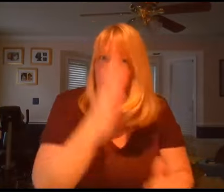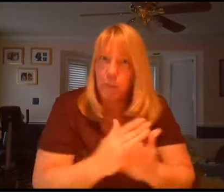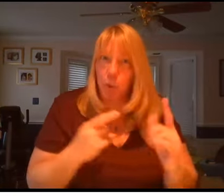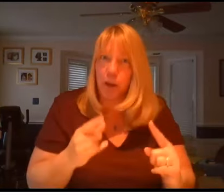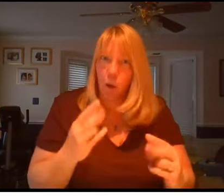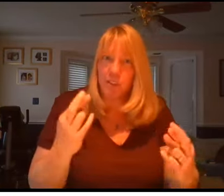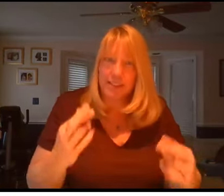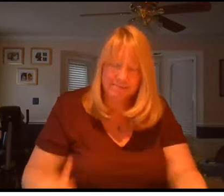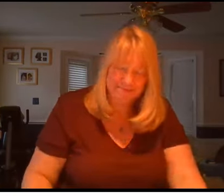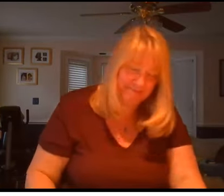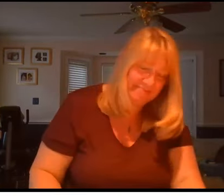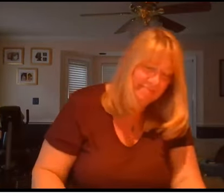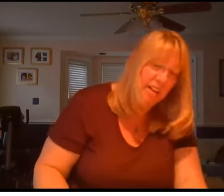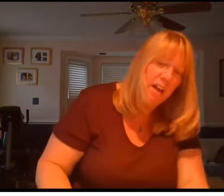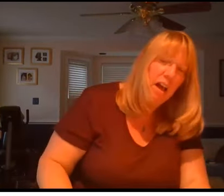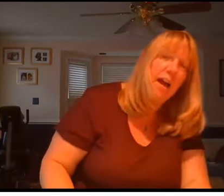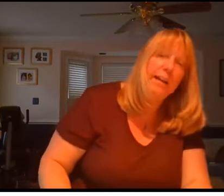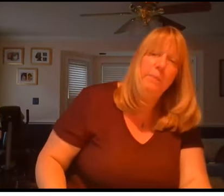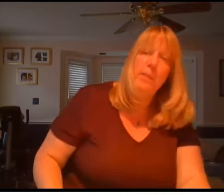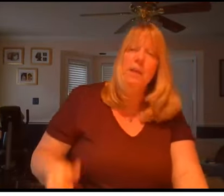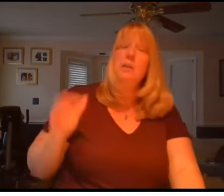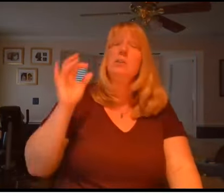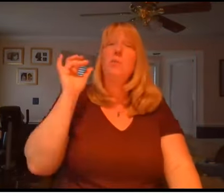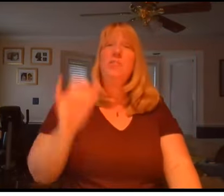They won't actually kill you, but hopefully they don't.